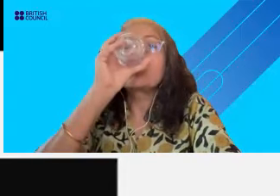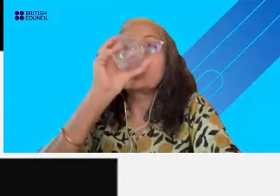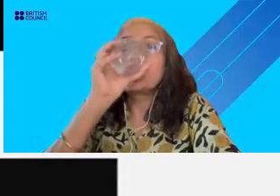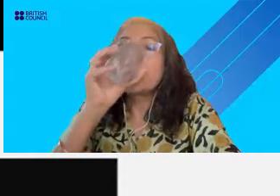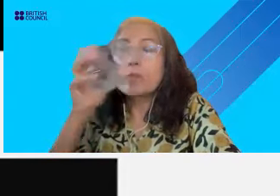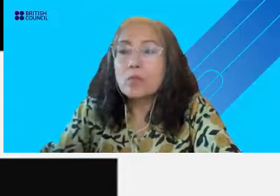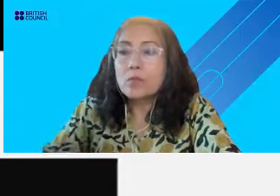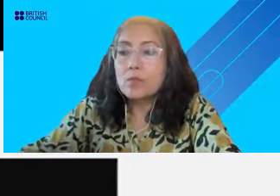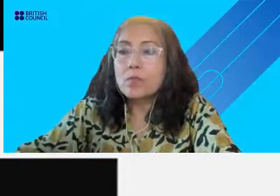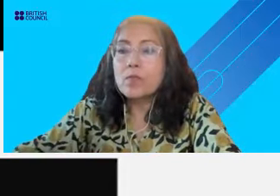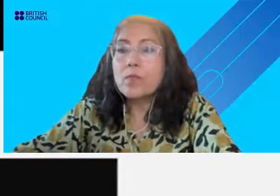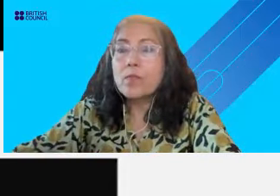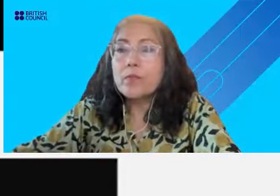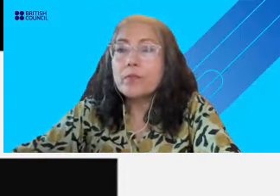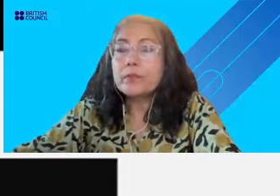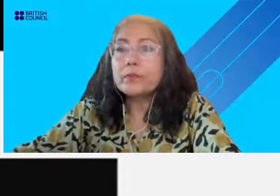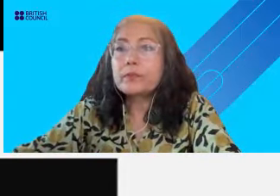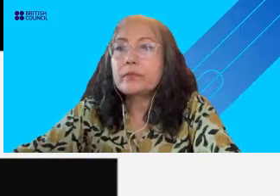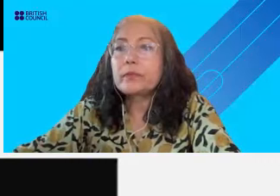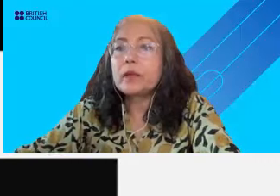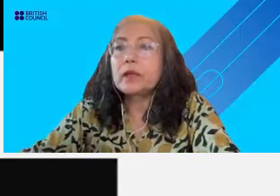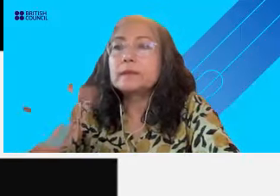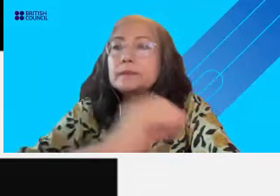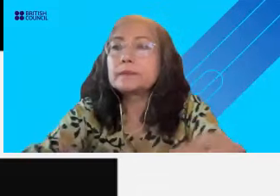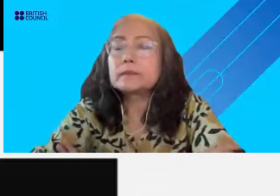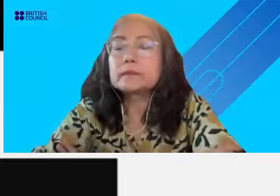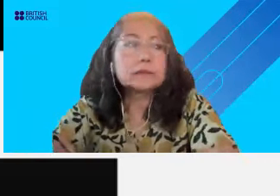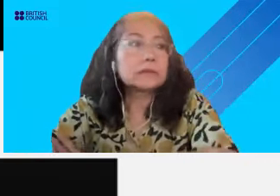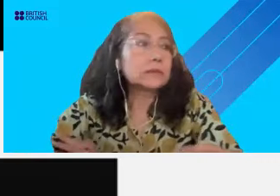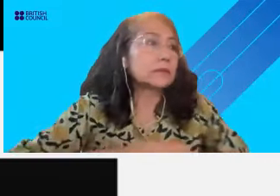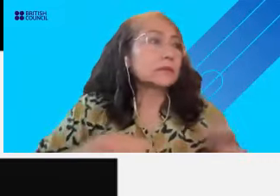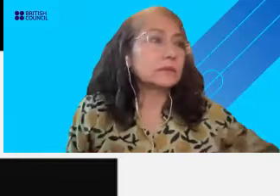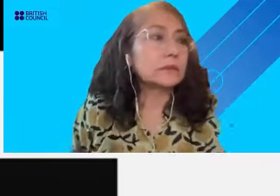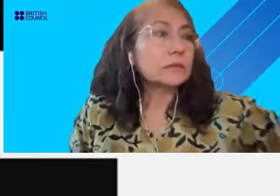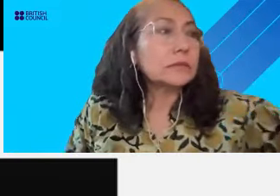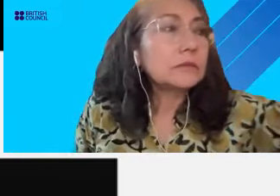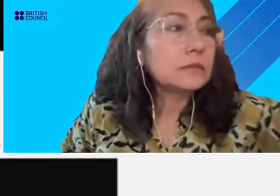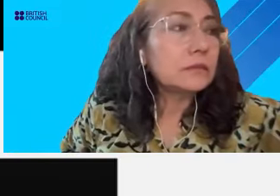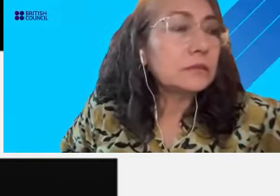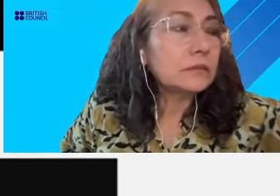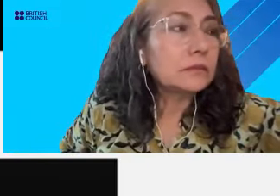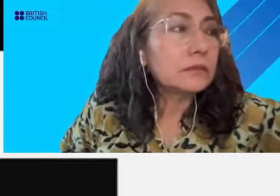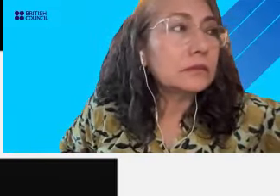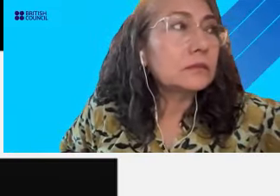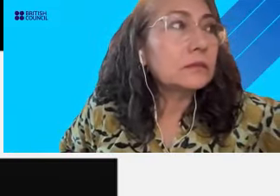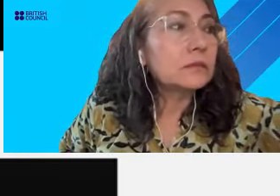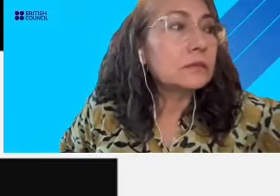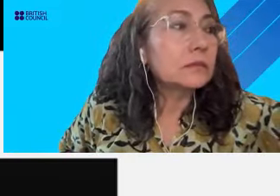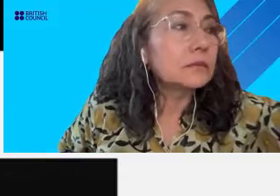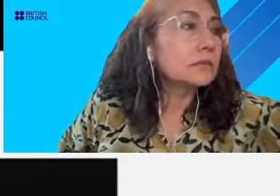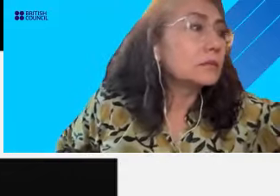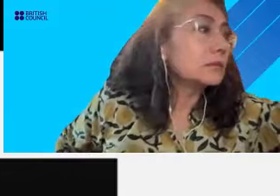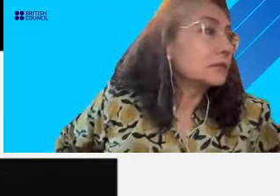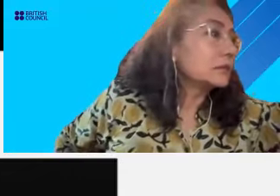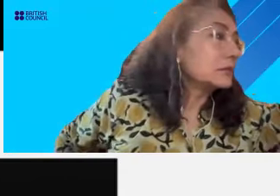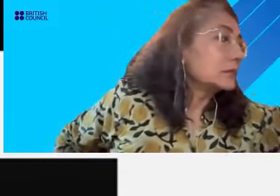the average global temperature to rise more than 1.5 degrees. That even a 2 degrees centigrade rise would be bad for